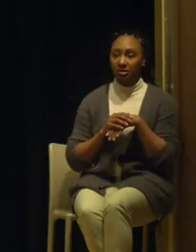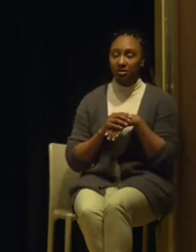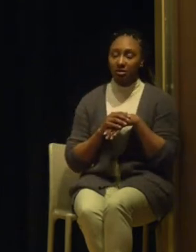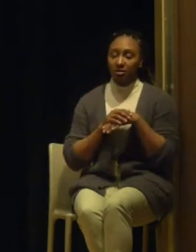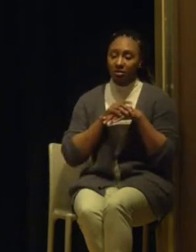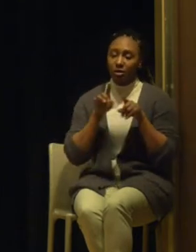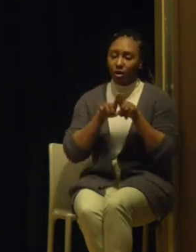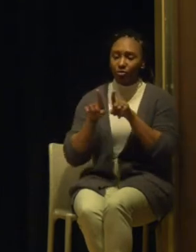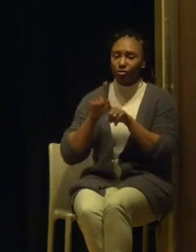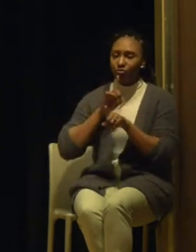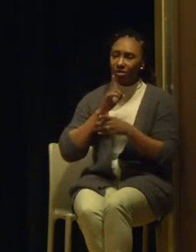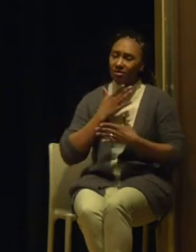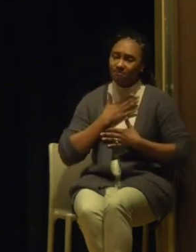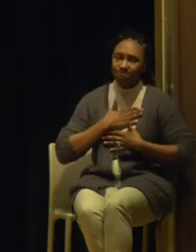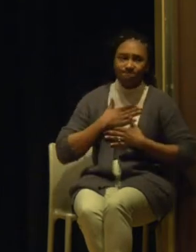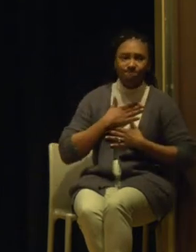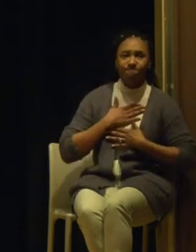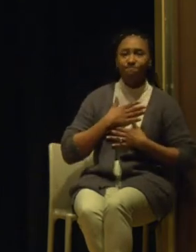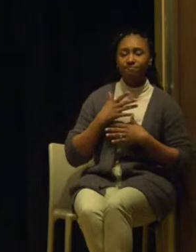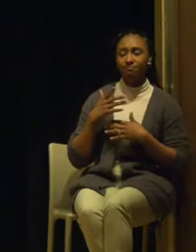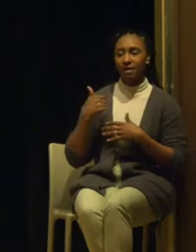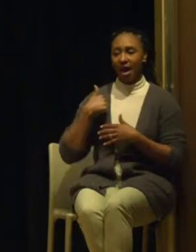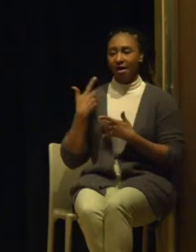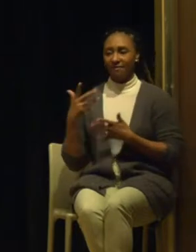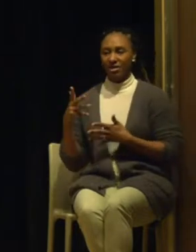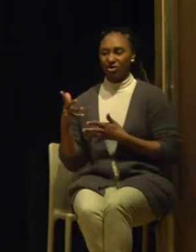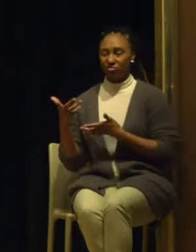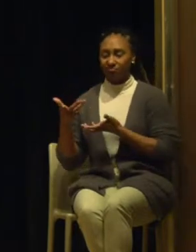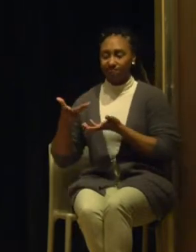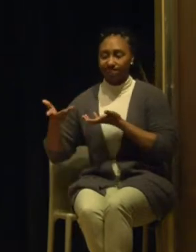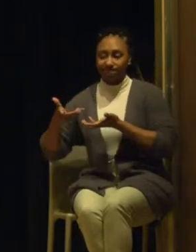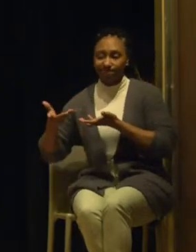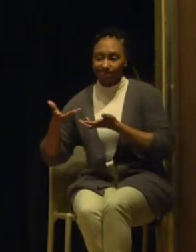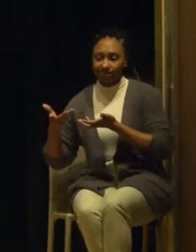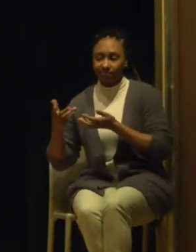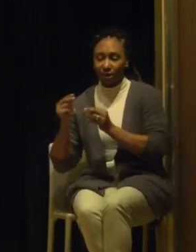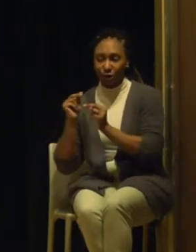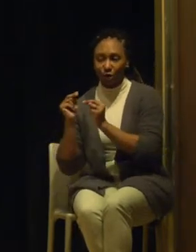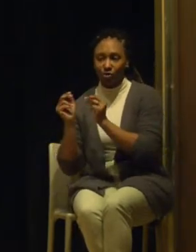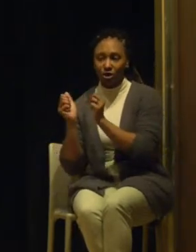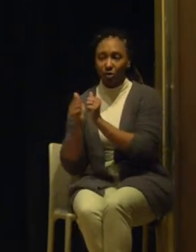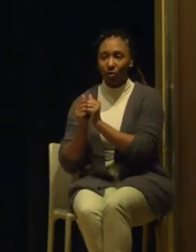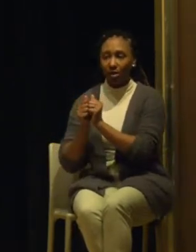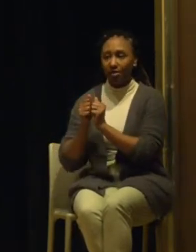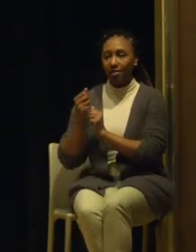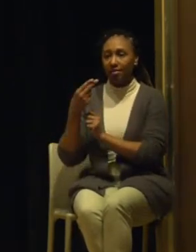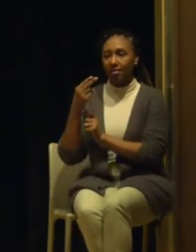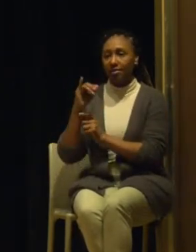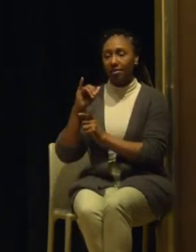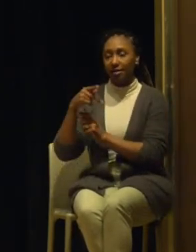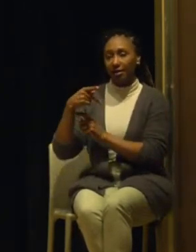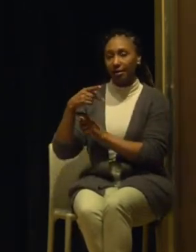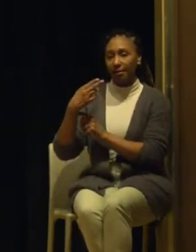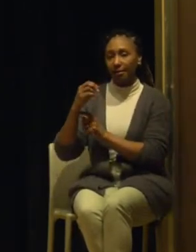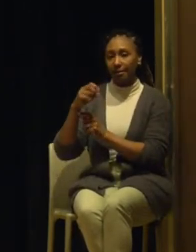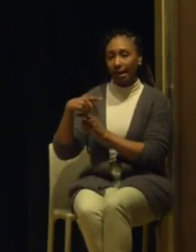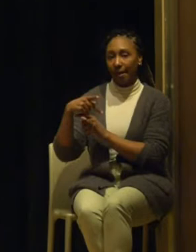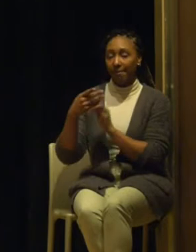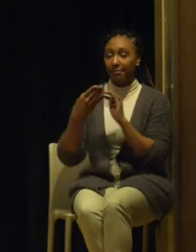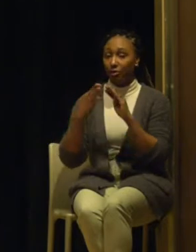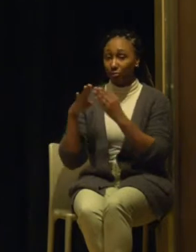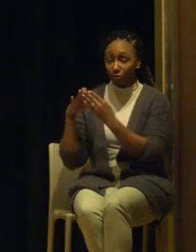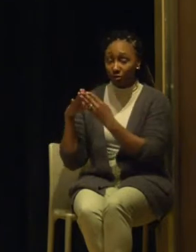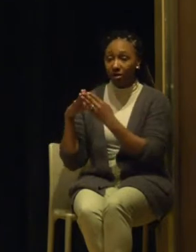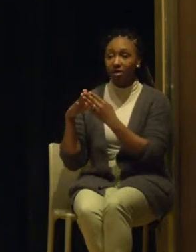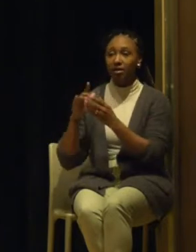of negotiated with the hip hop community. Mm-hmm. You know, I wasn't always happy about their music. We sent back videos. I mean, that was